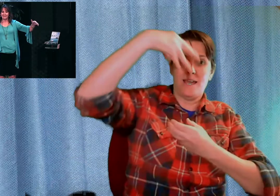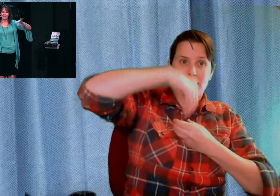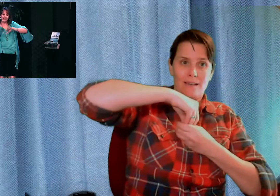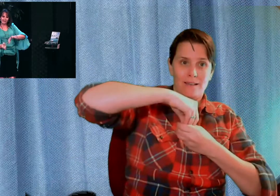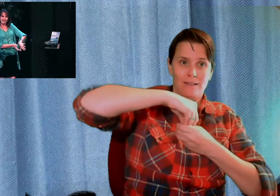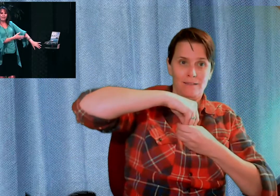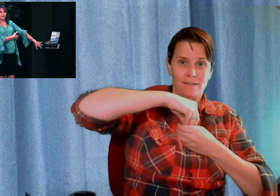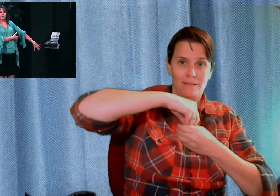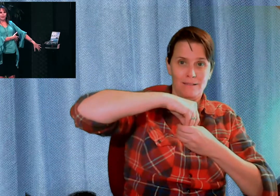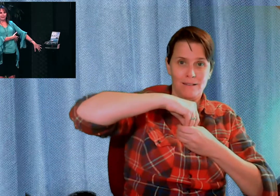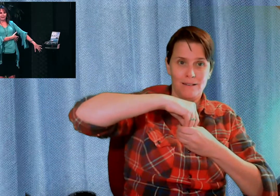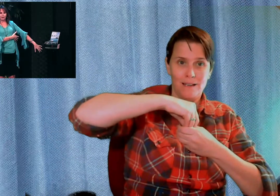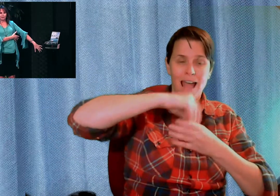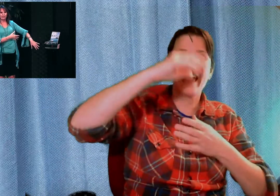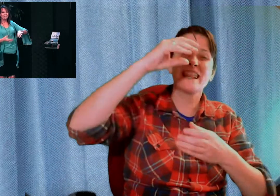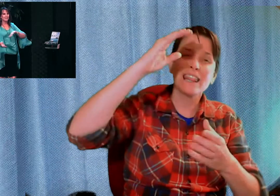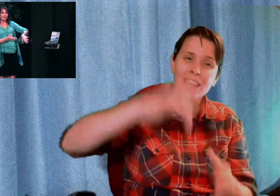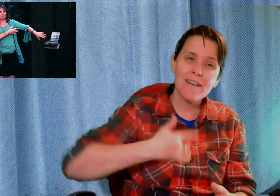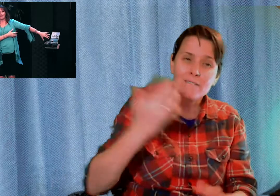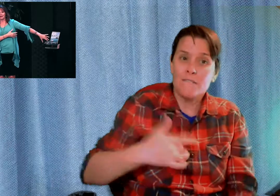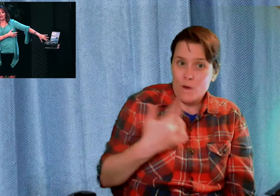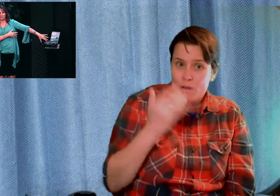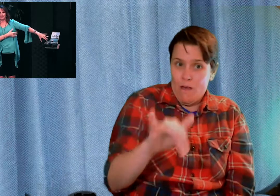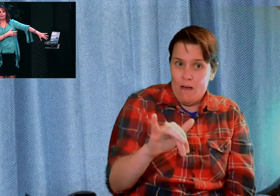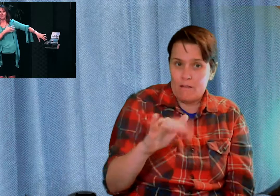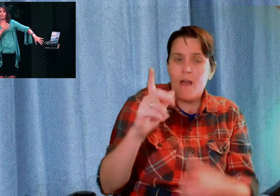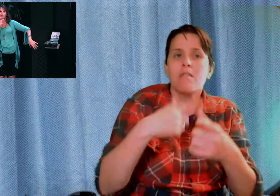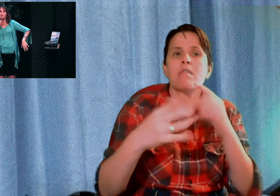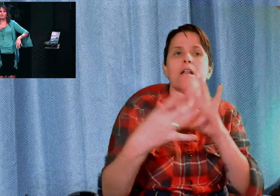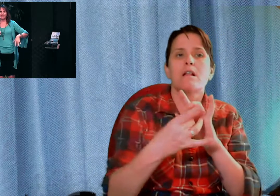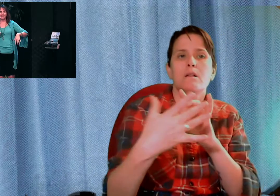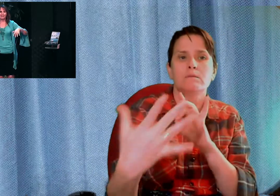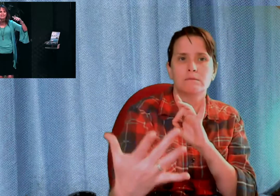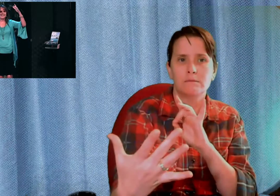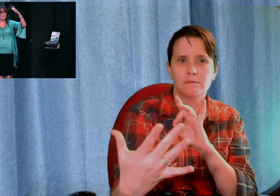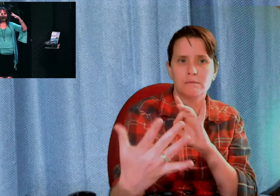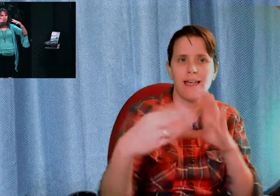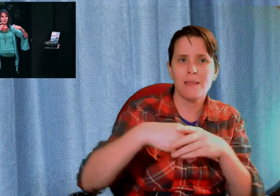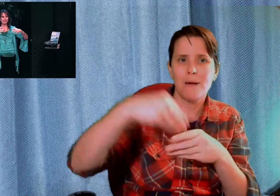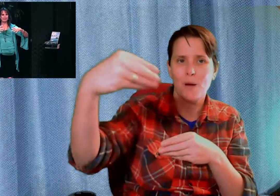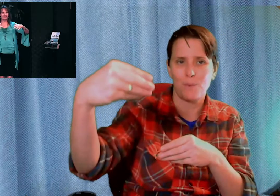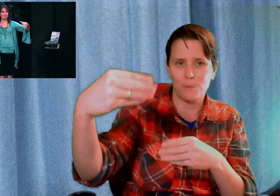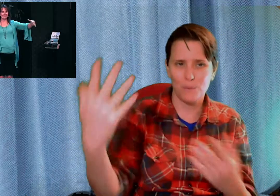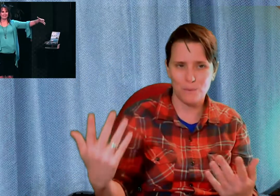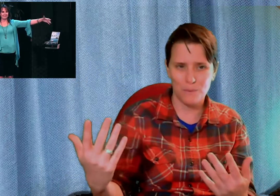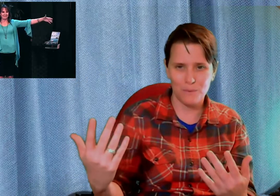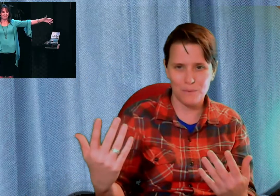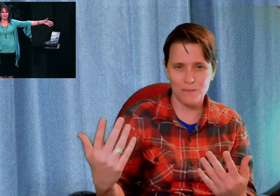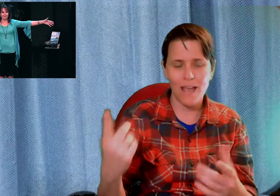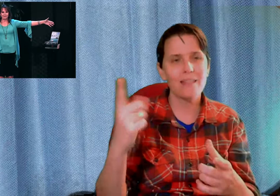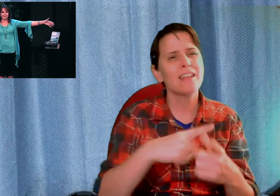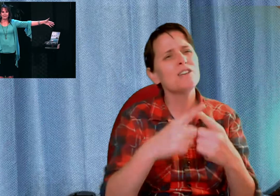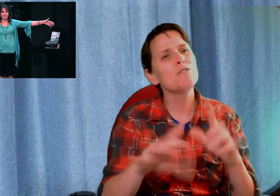like, and then let them back out. Let them back out. And what you will find is a